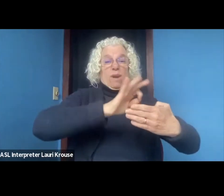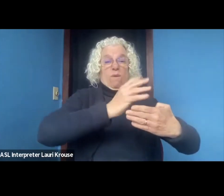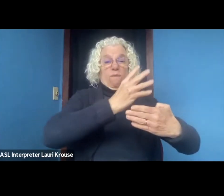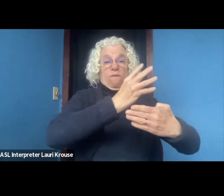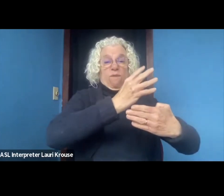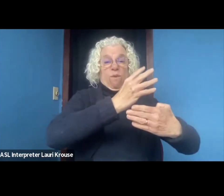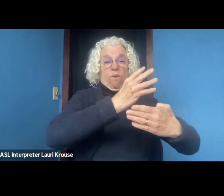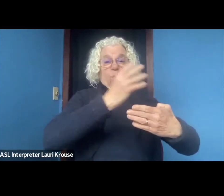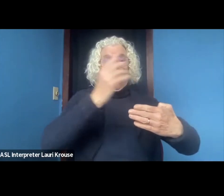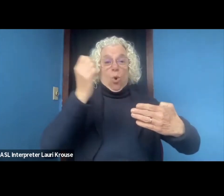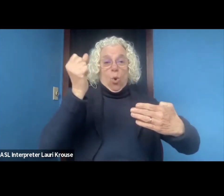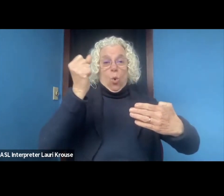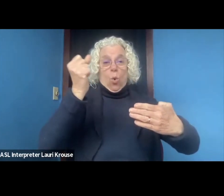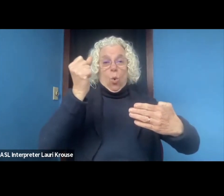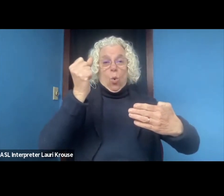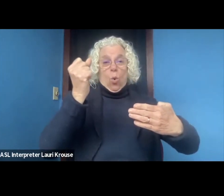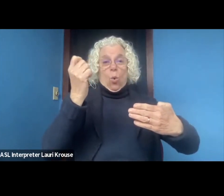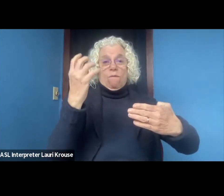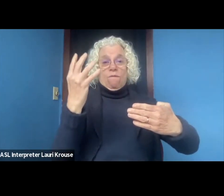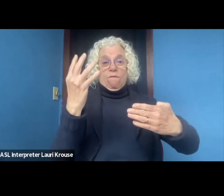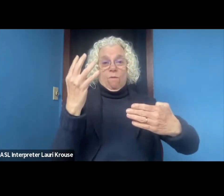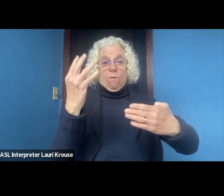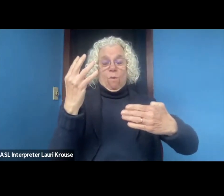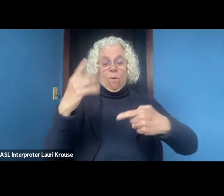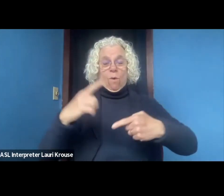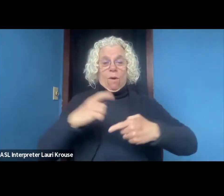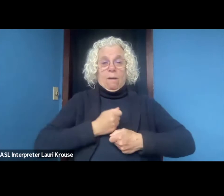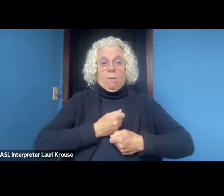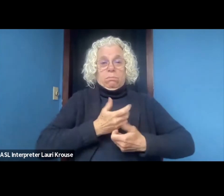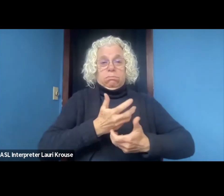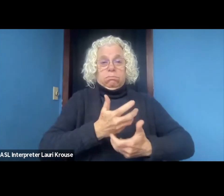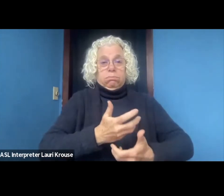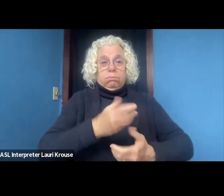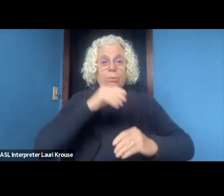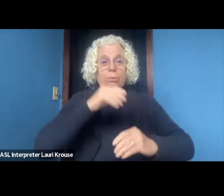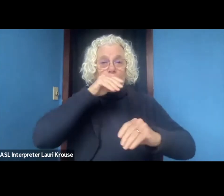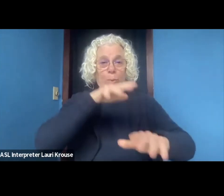for 4, and hold for 4.